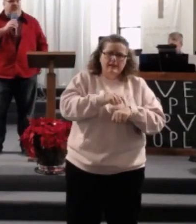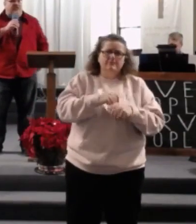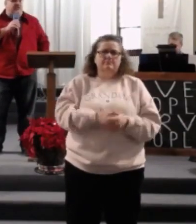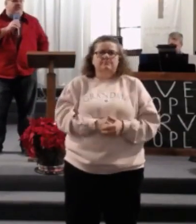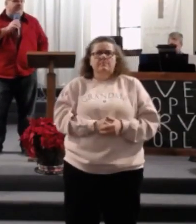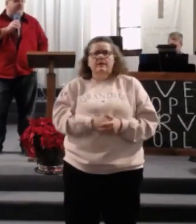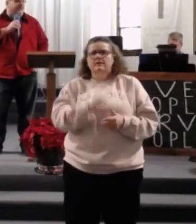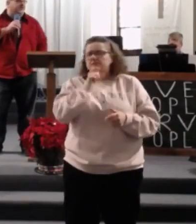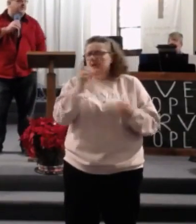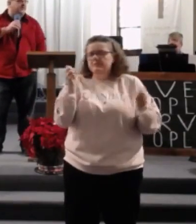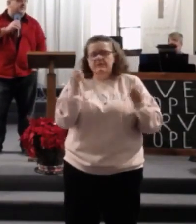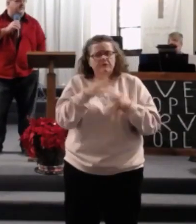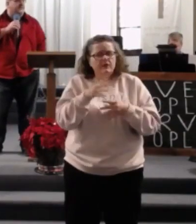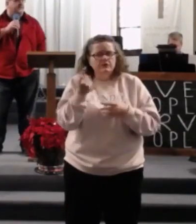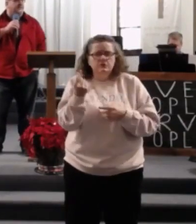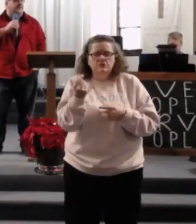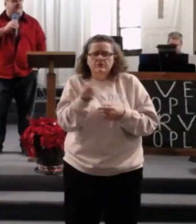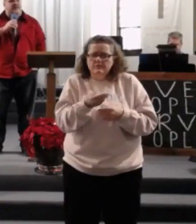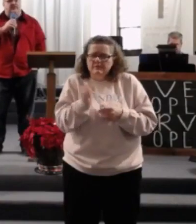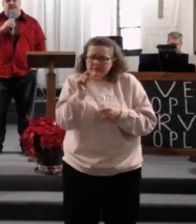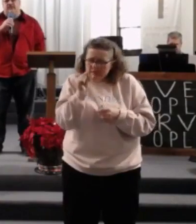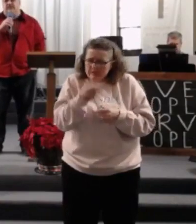Don't be afraid to do the little things.